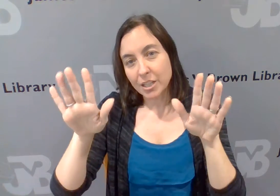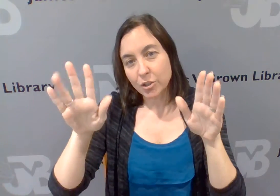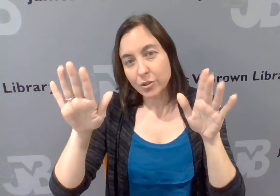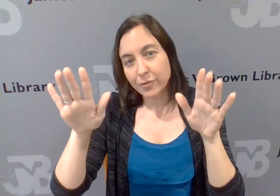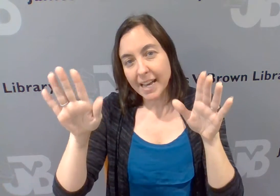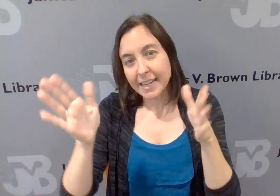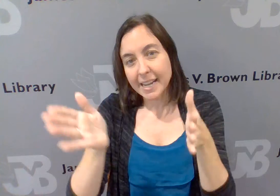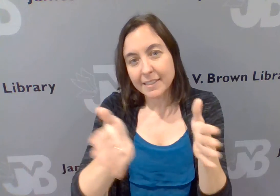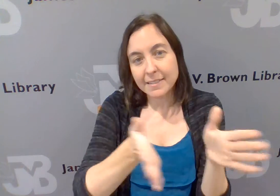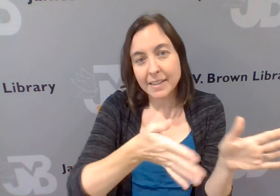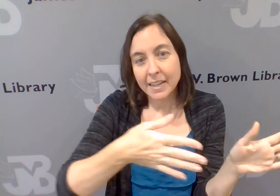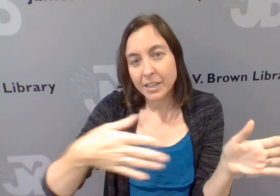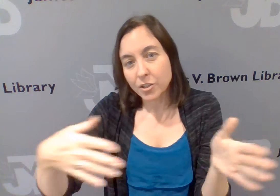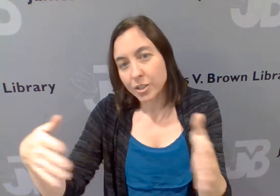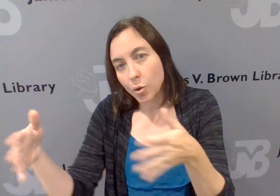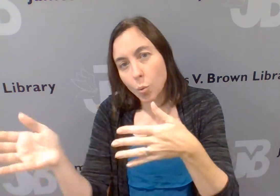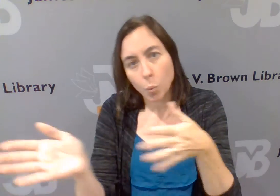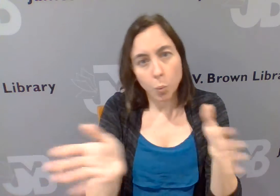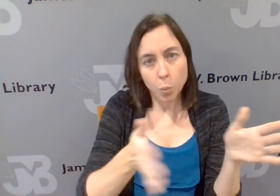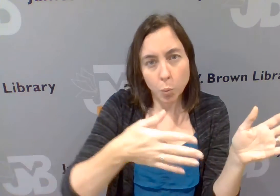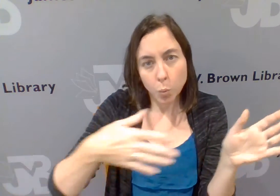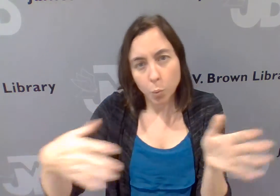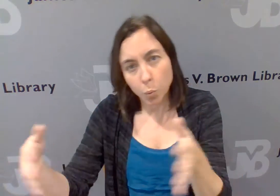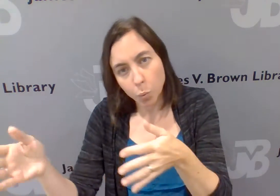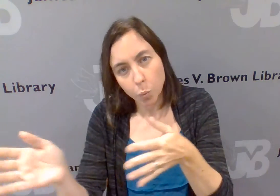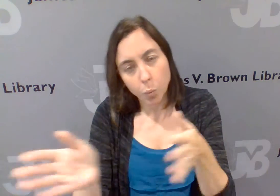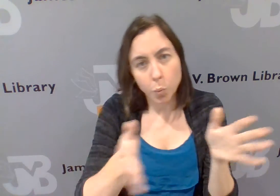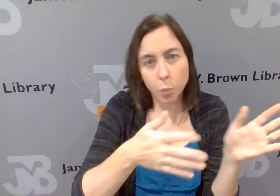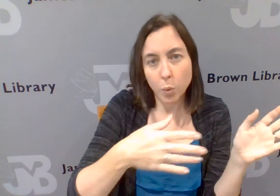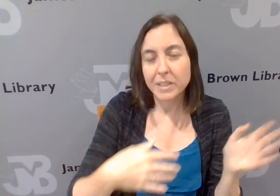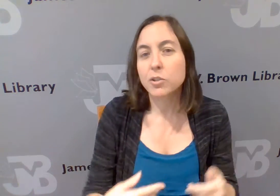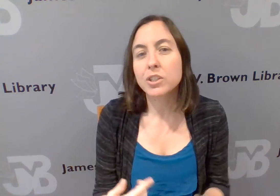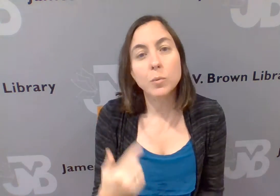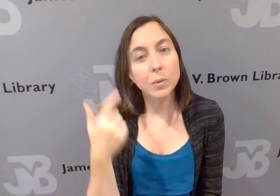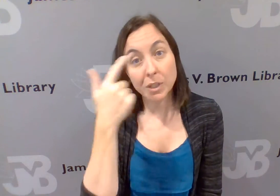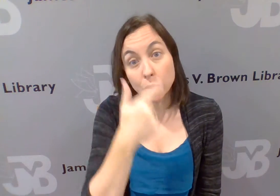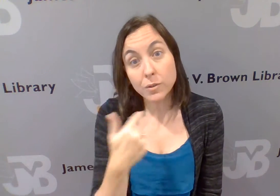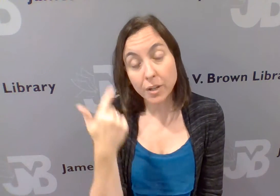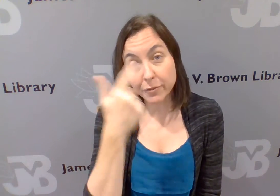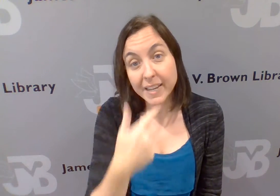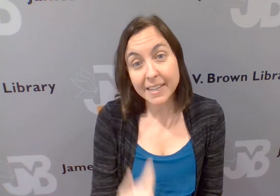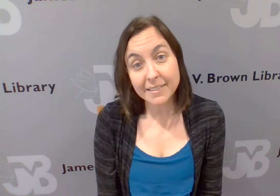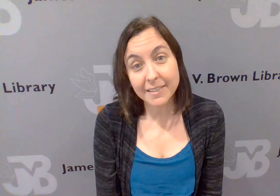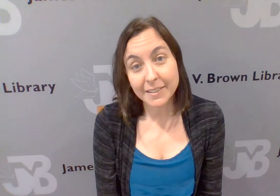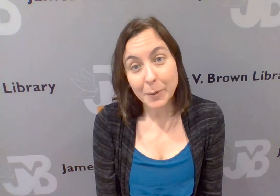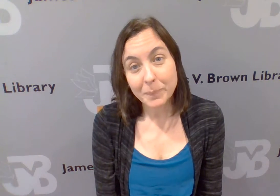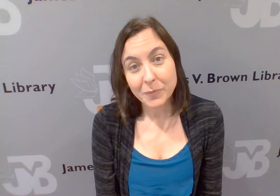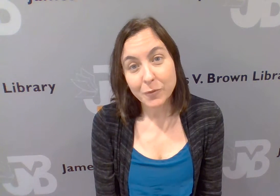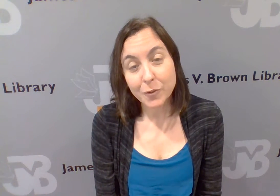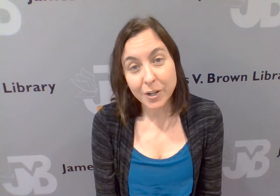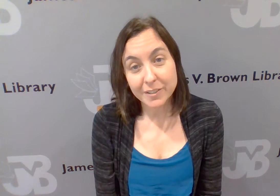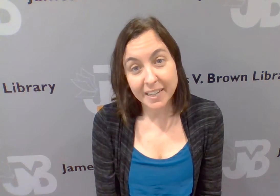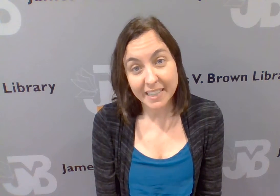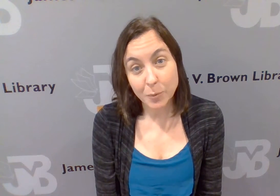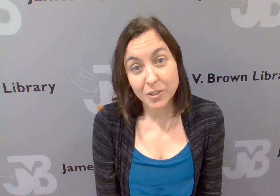take your two flat hands, and you're going to... And usually when we use our face for our sign language